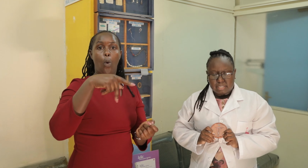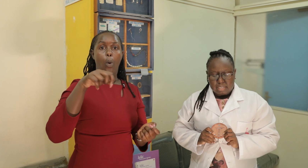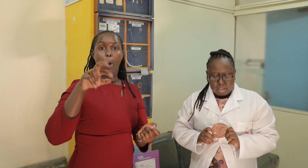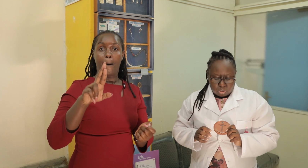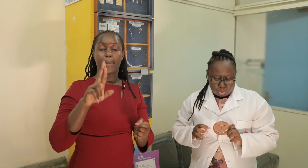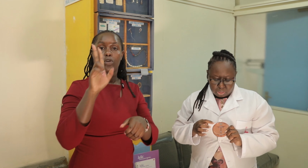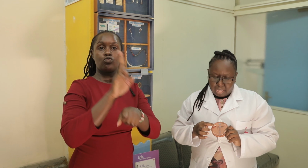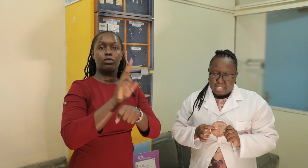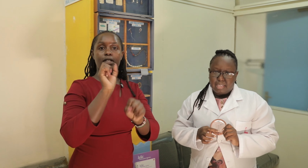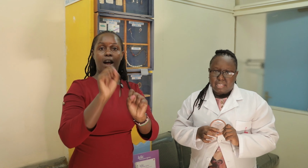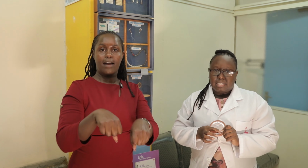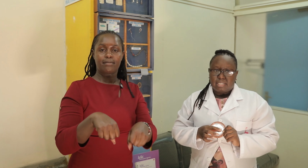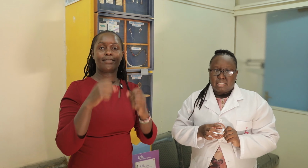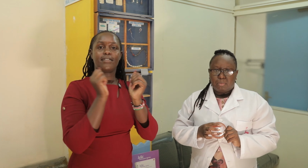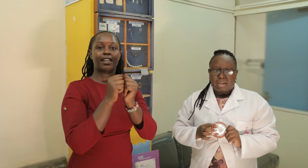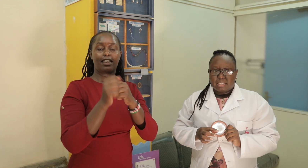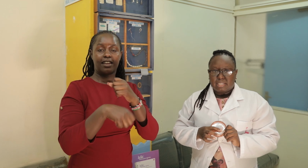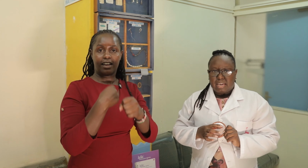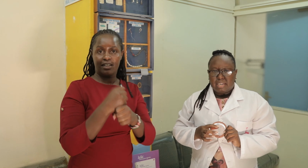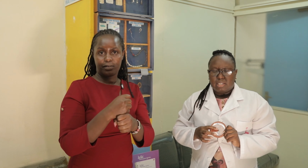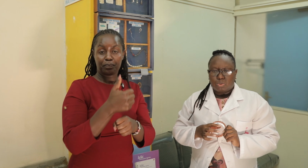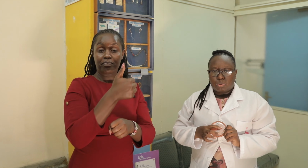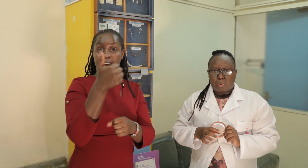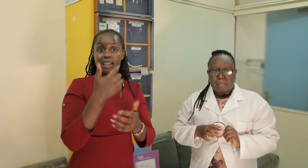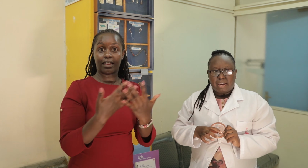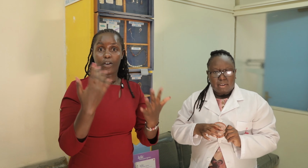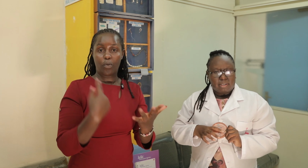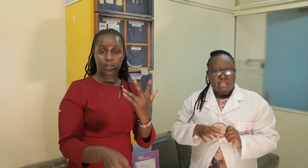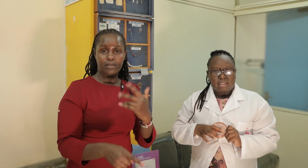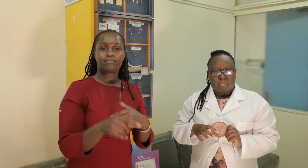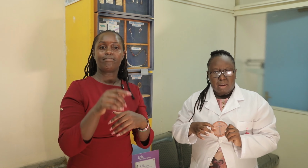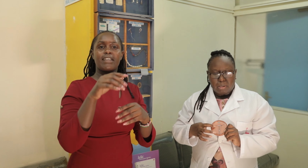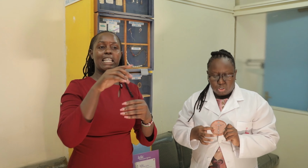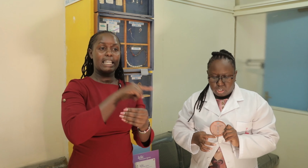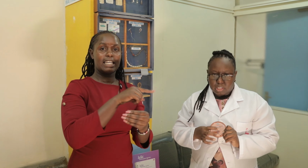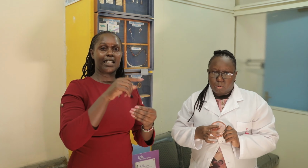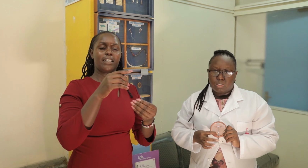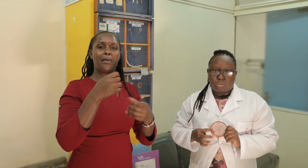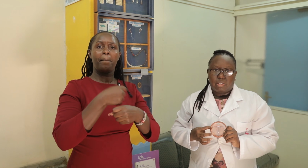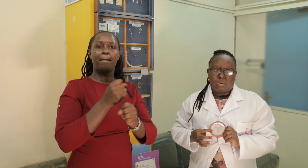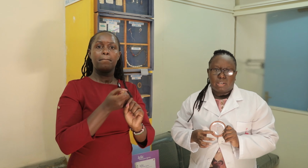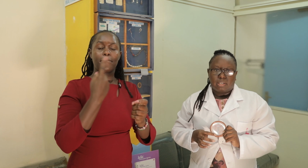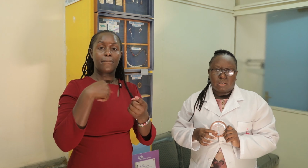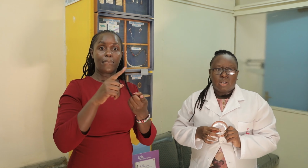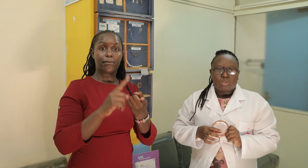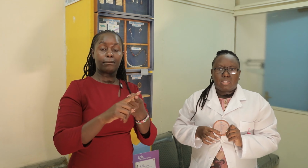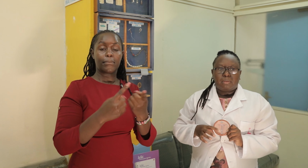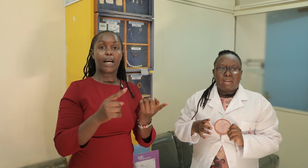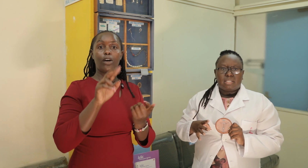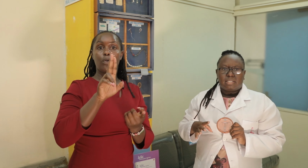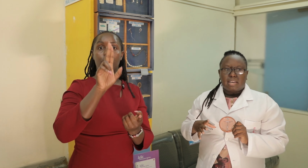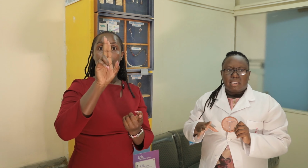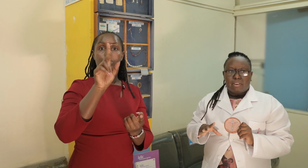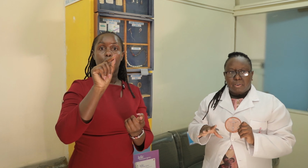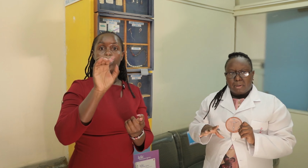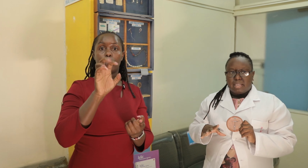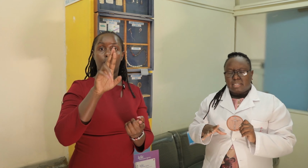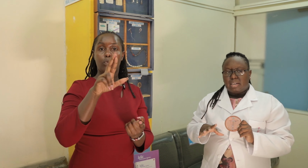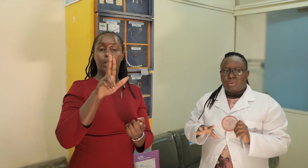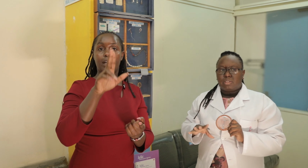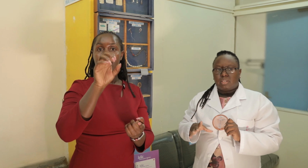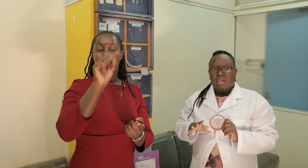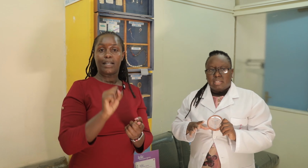years. So the other thing that it works like is also by creating inflammation in the walls of the uterus. So it makes it an